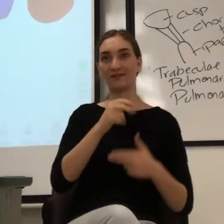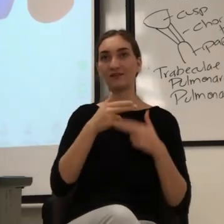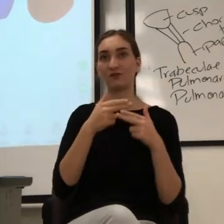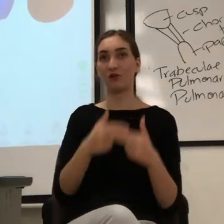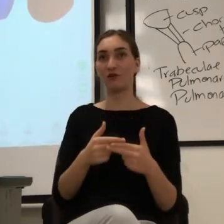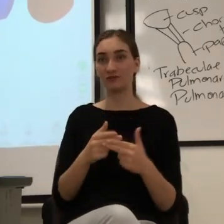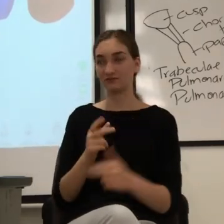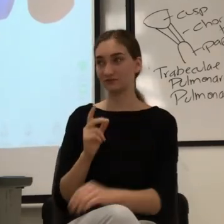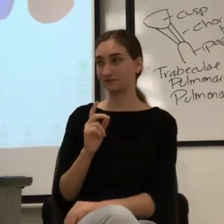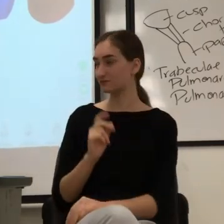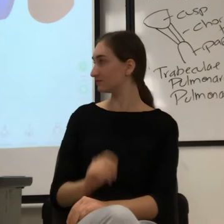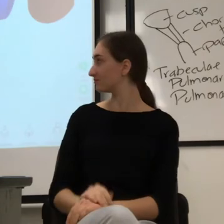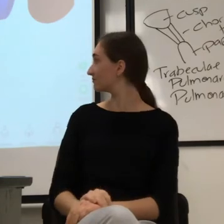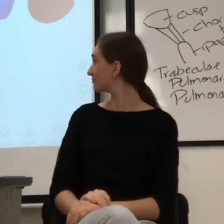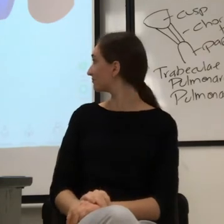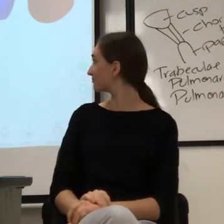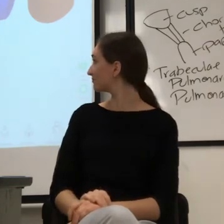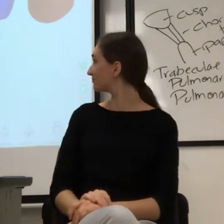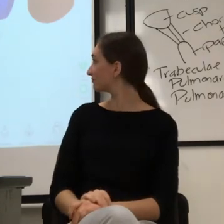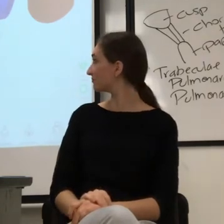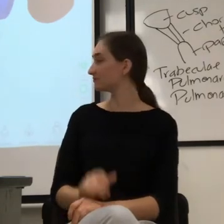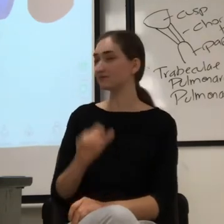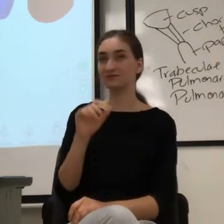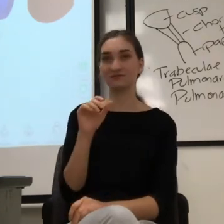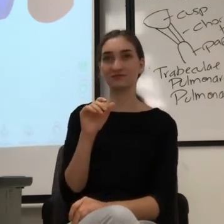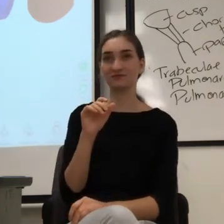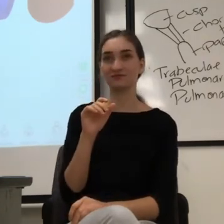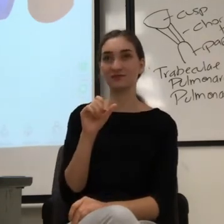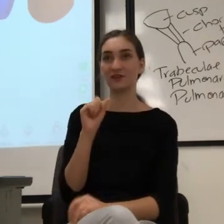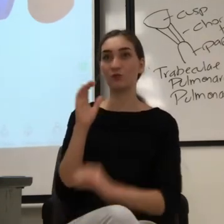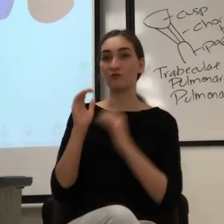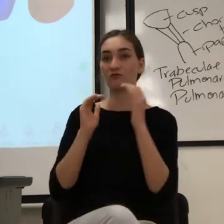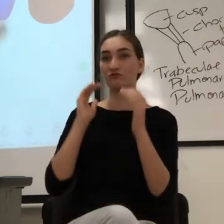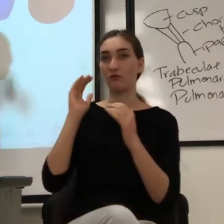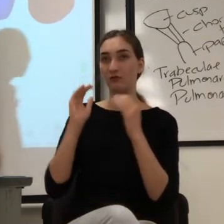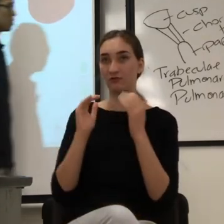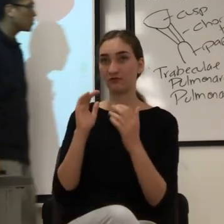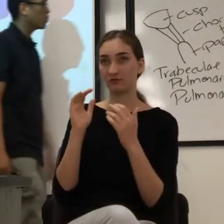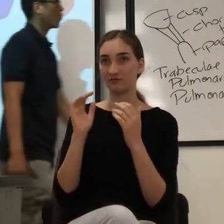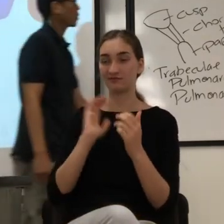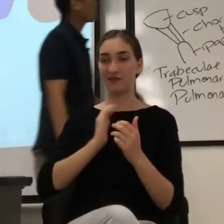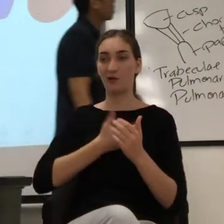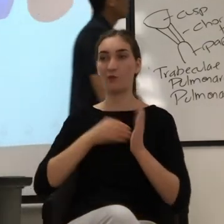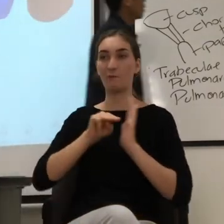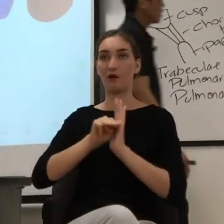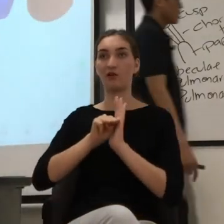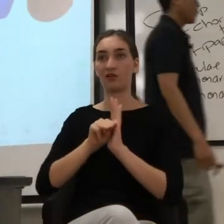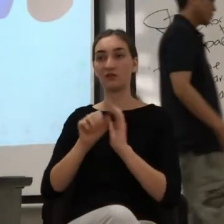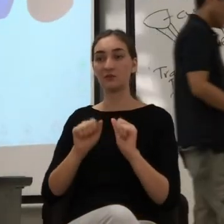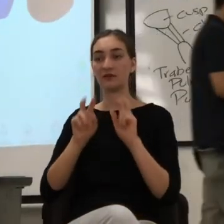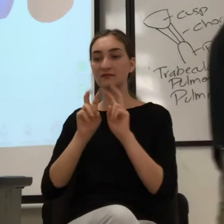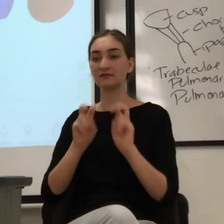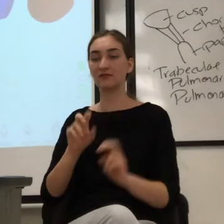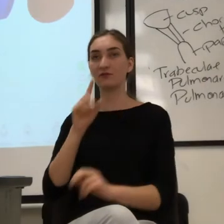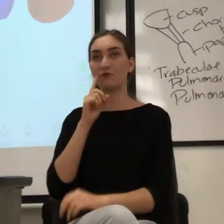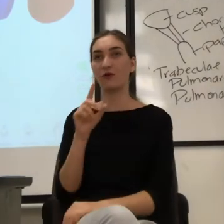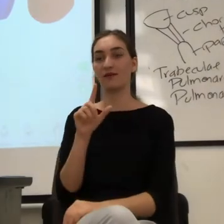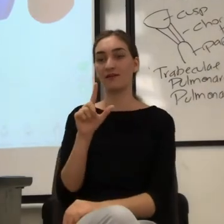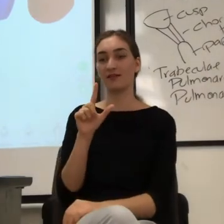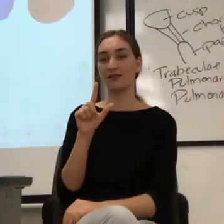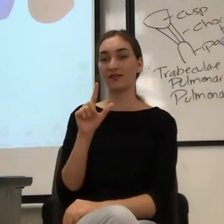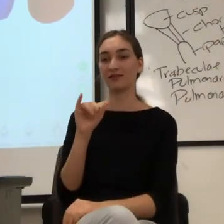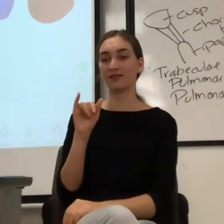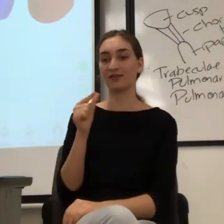arteriosum, because in adults it closes up and becomes a ligament. So in adults, on your heart models, look for ligamentum